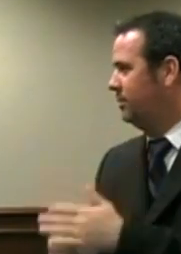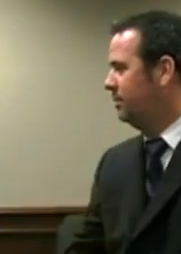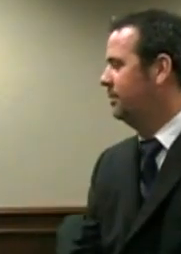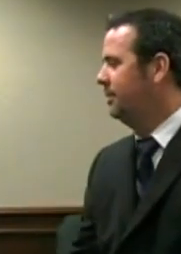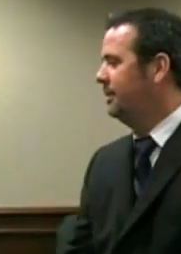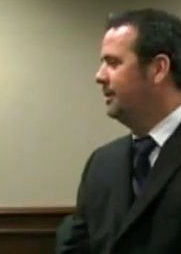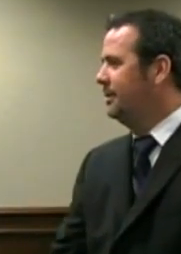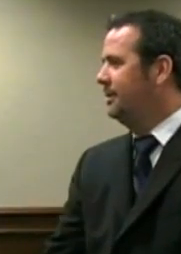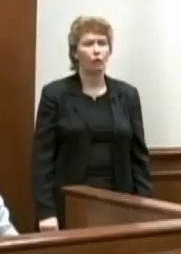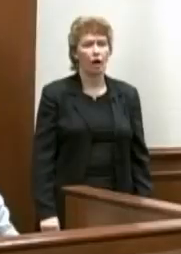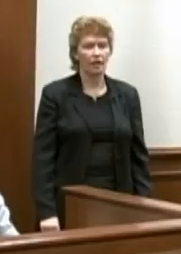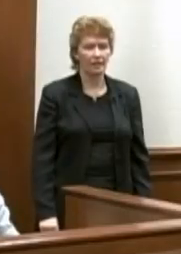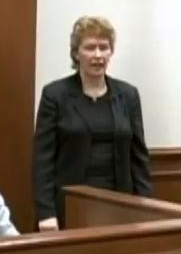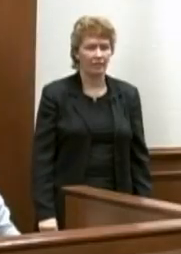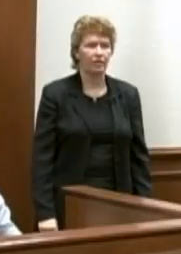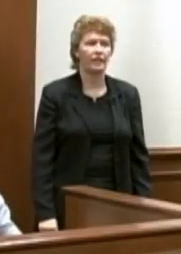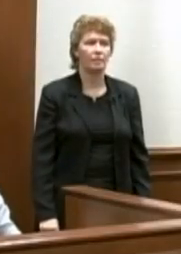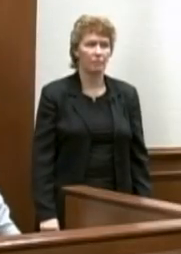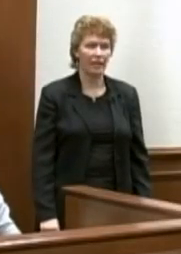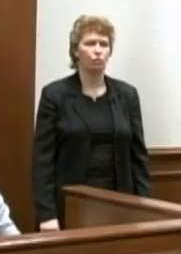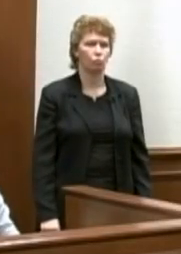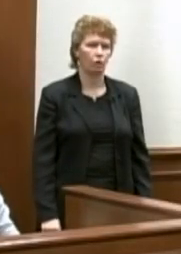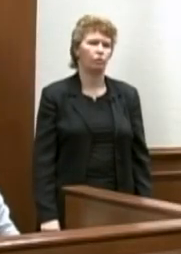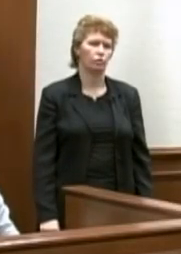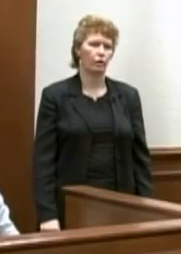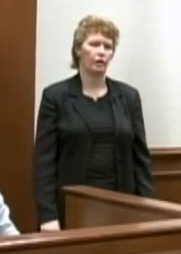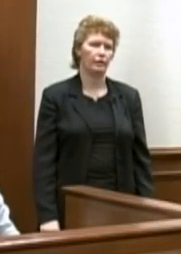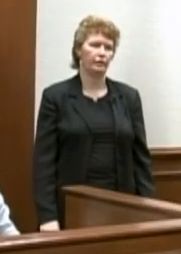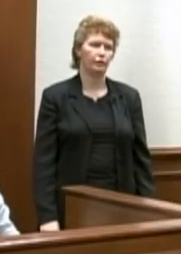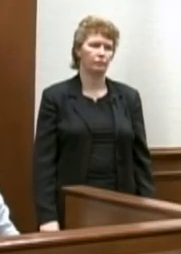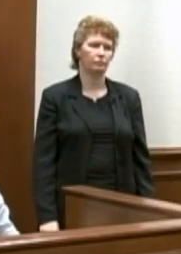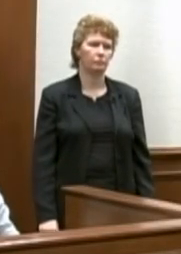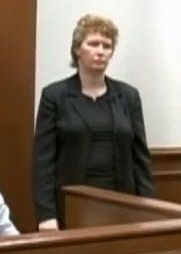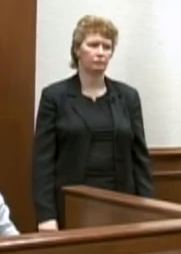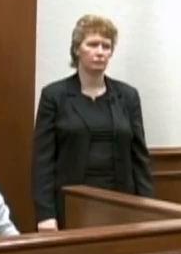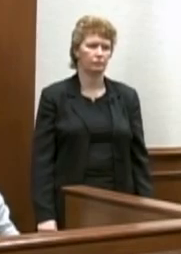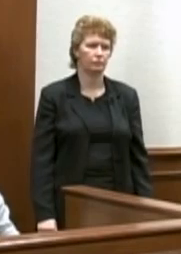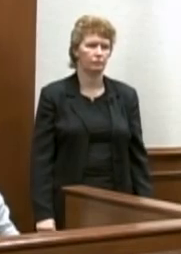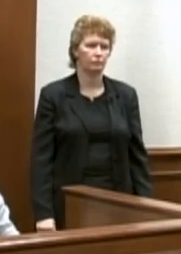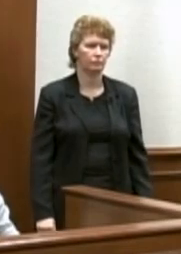No, I did not see anything that went on in the house. I can imagine what was going on in there.